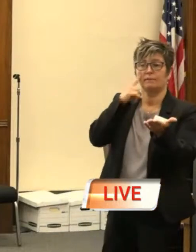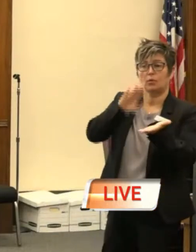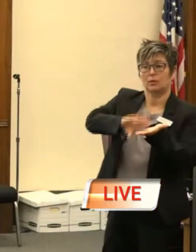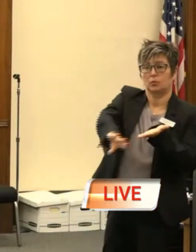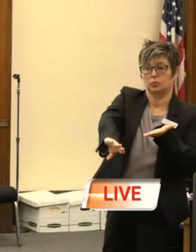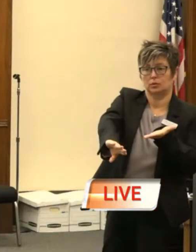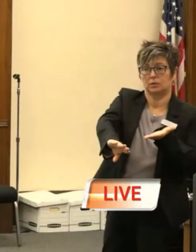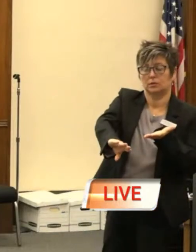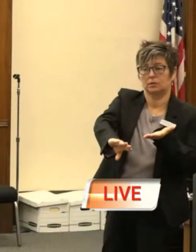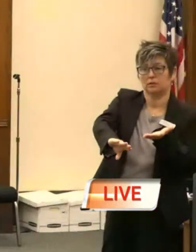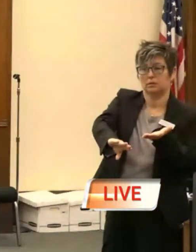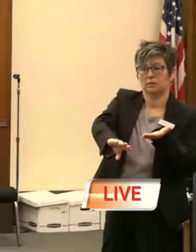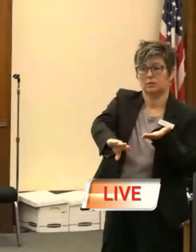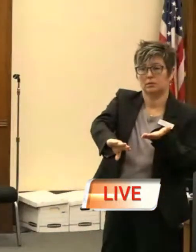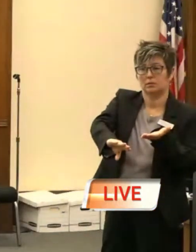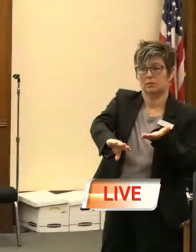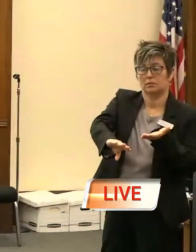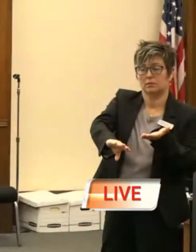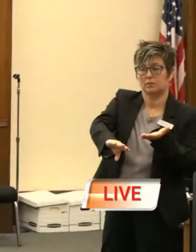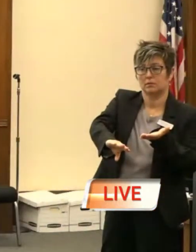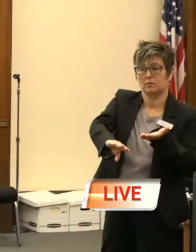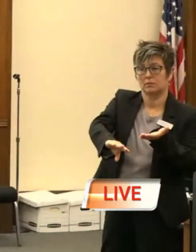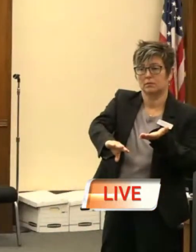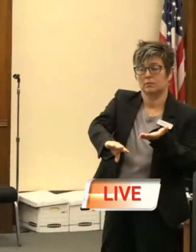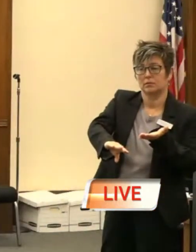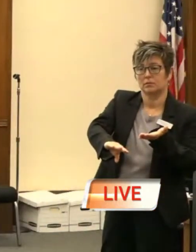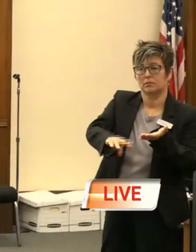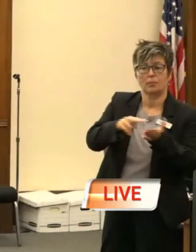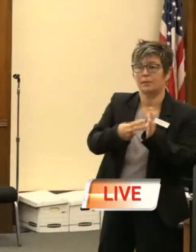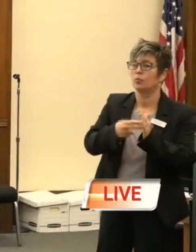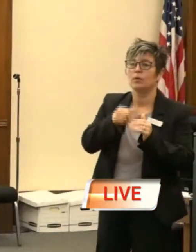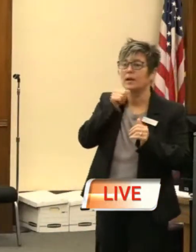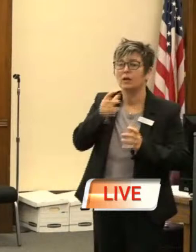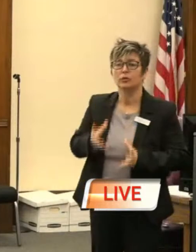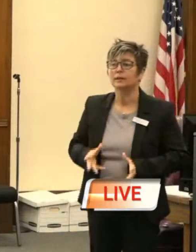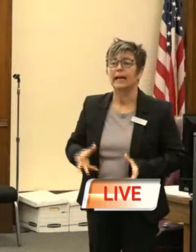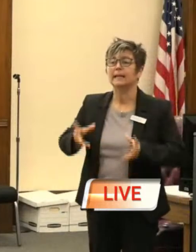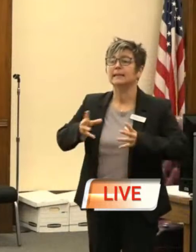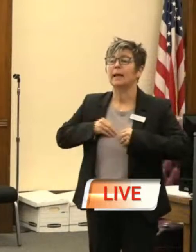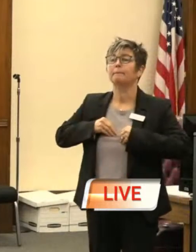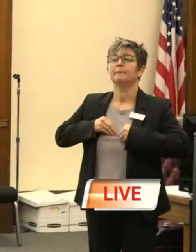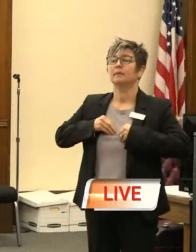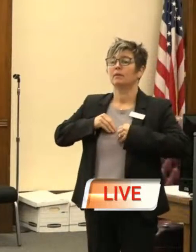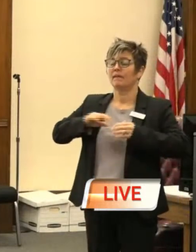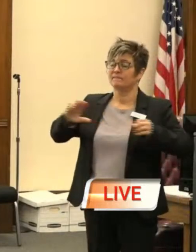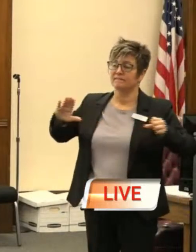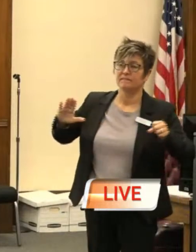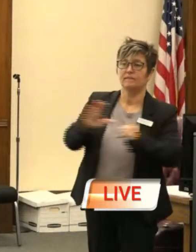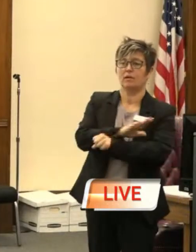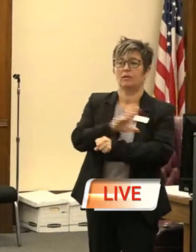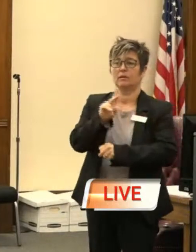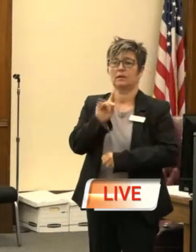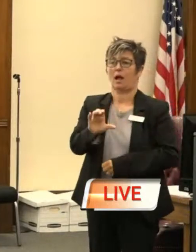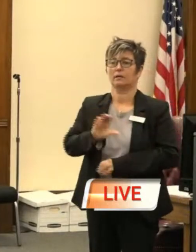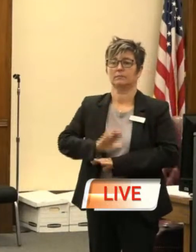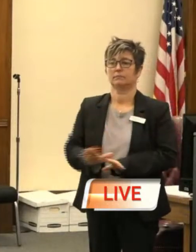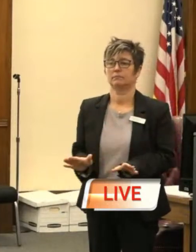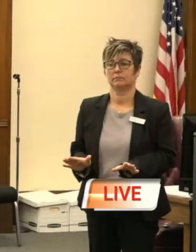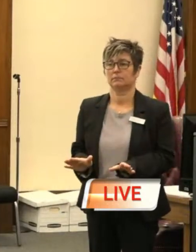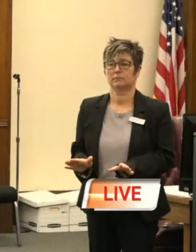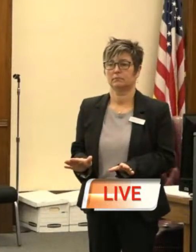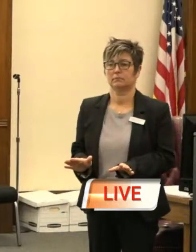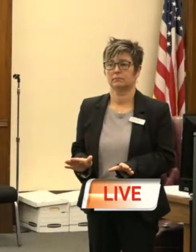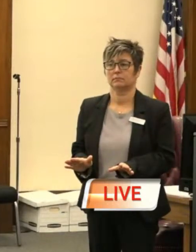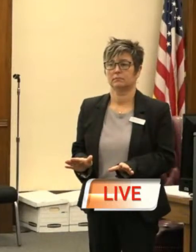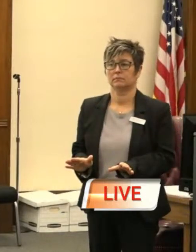that we're not going to be blanket agreeing to the admissibility of this document because it's our